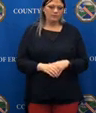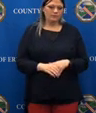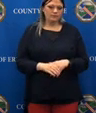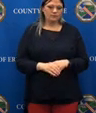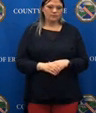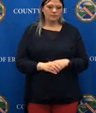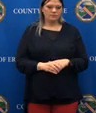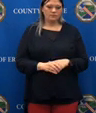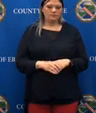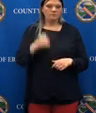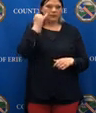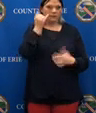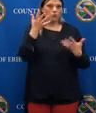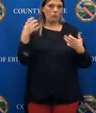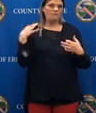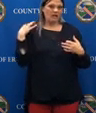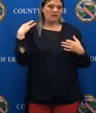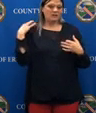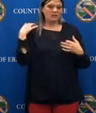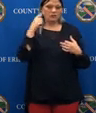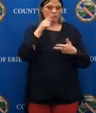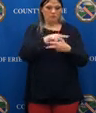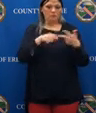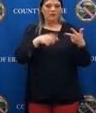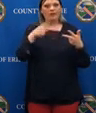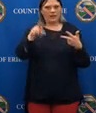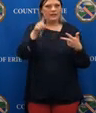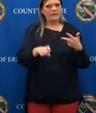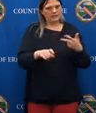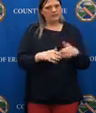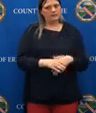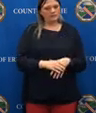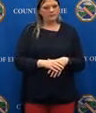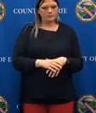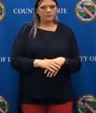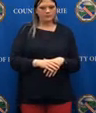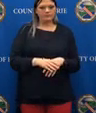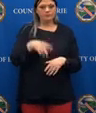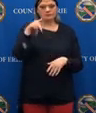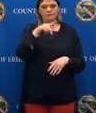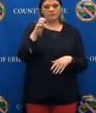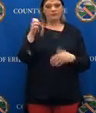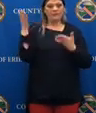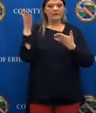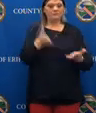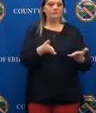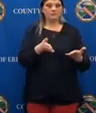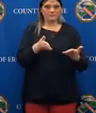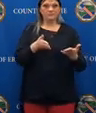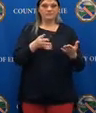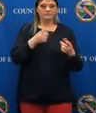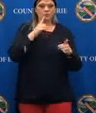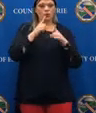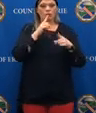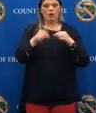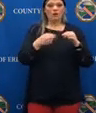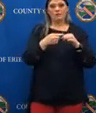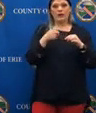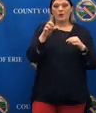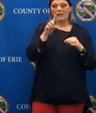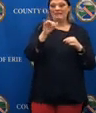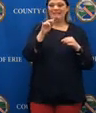716-822-2002. If you'd like to volunteer for them, they do need volunteers. PPE deliveries. I talked about a Dingus Day